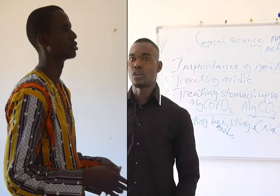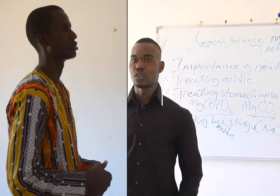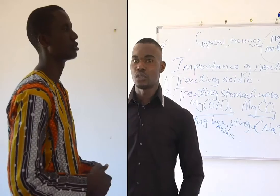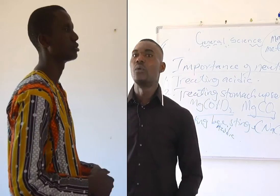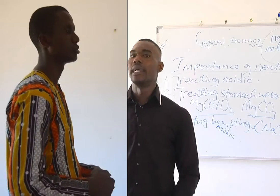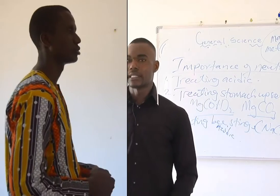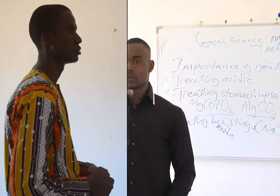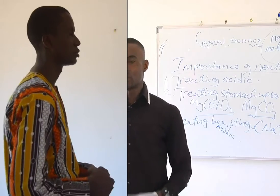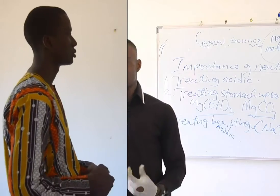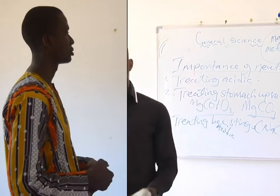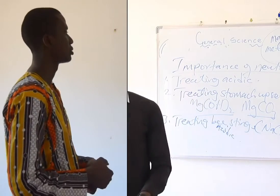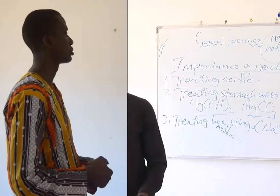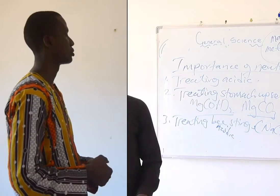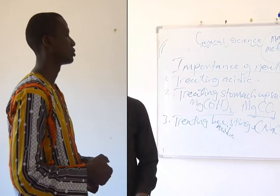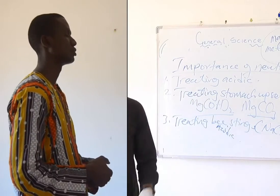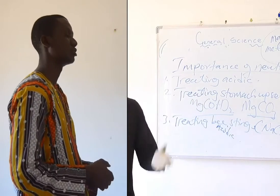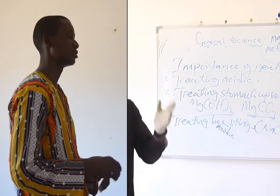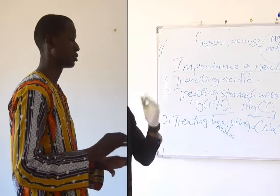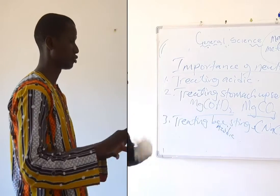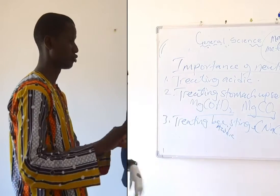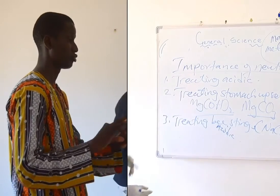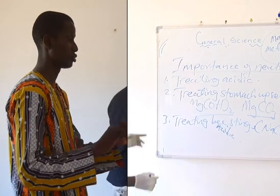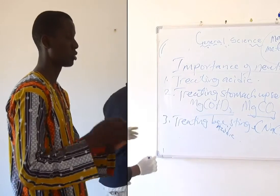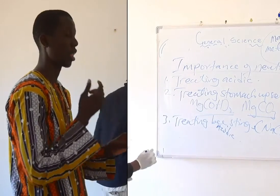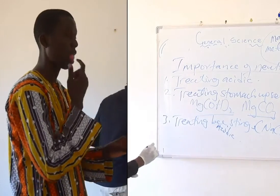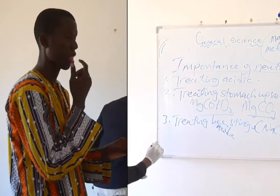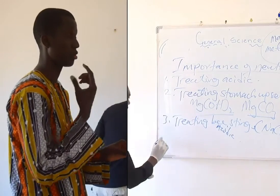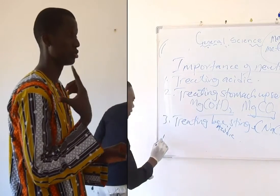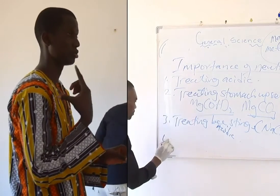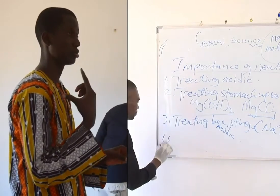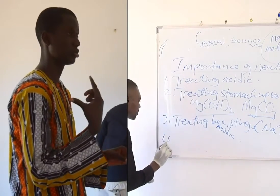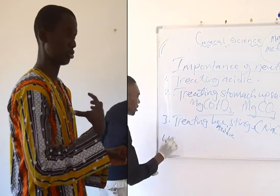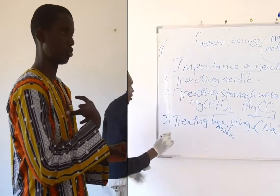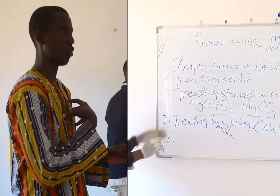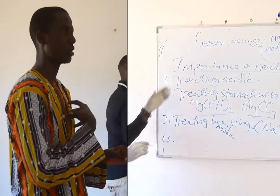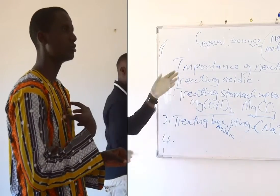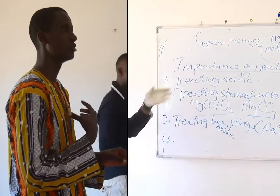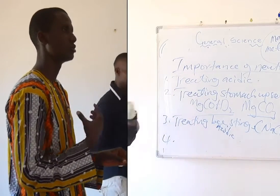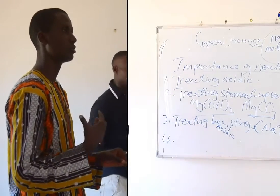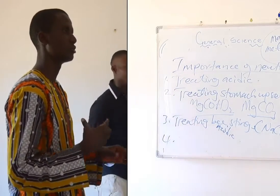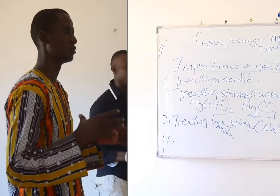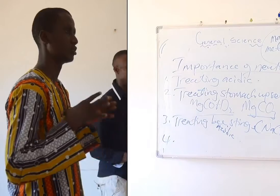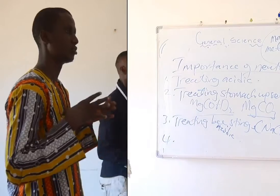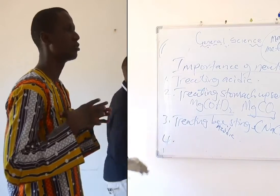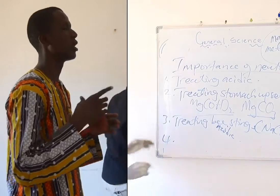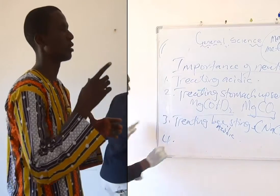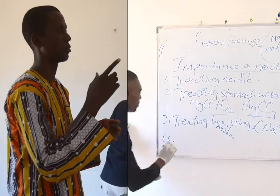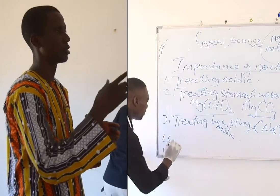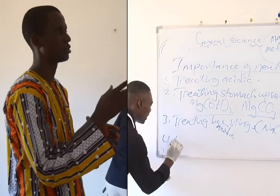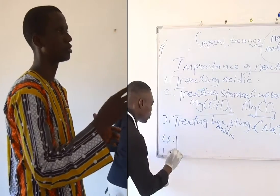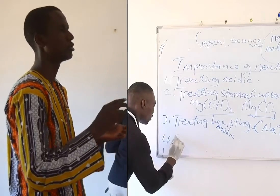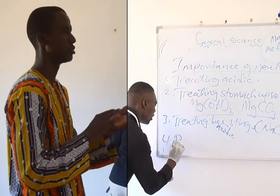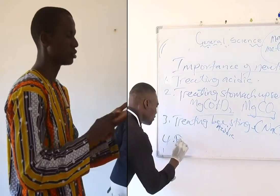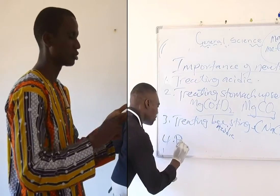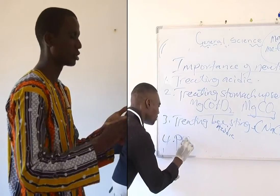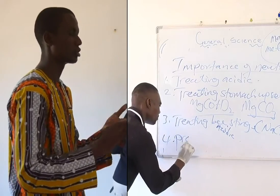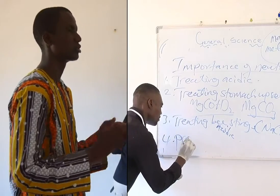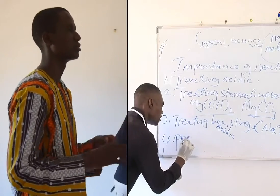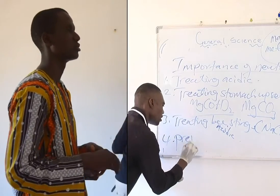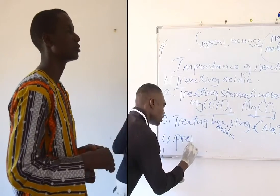particular salt you want or you desired. So then we can also say here, neutralization is applied in what? Preparation